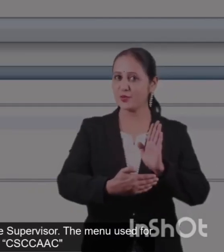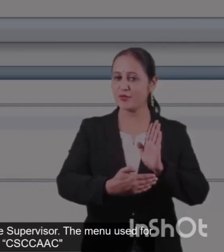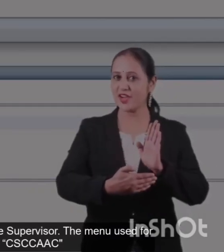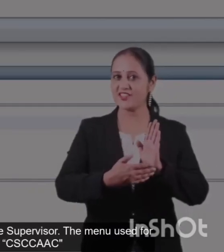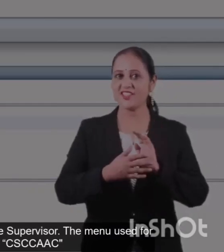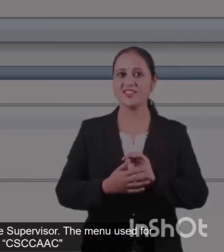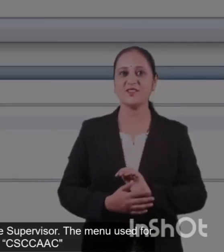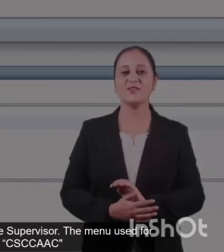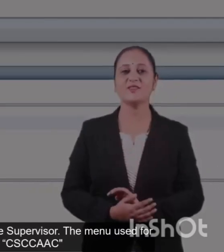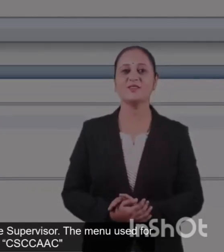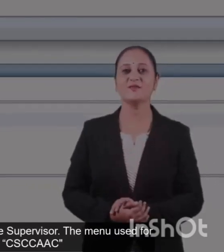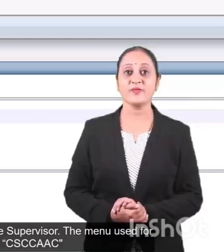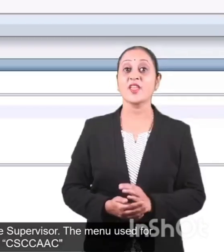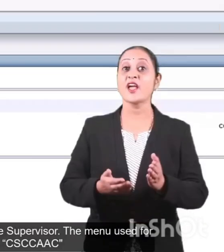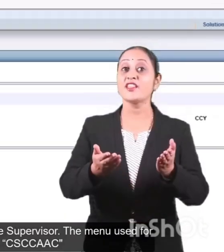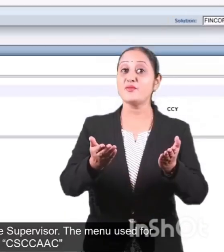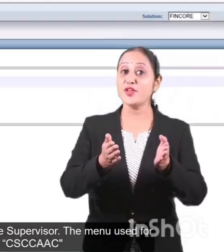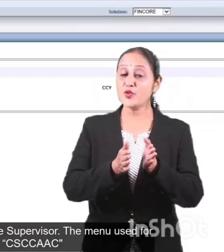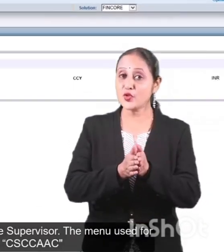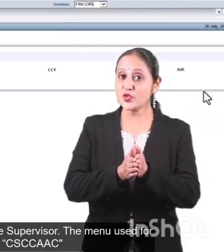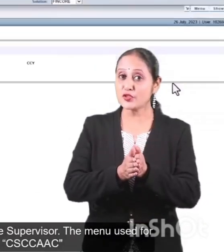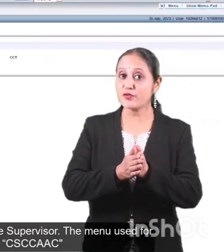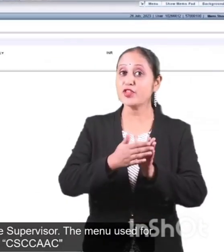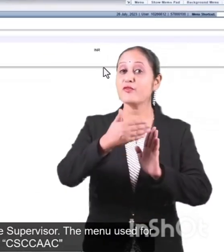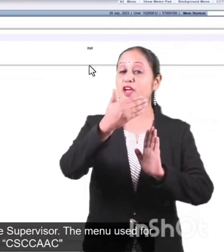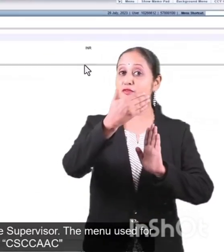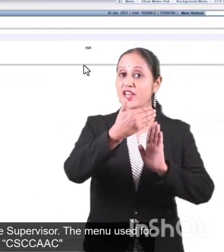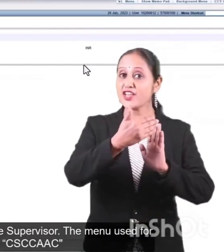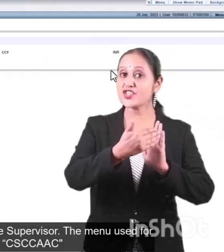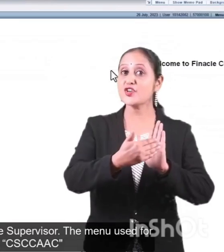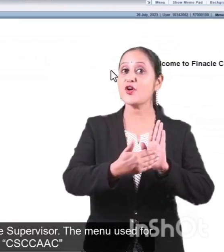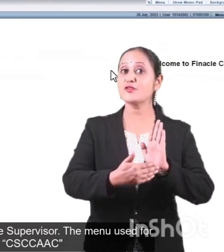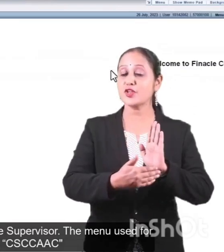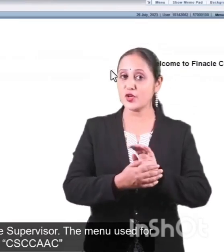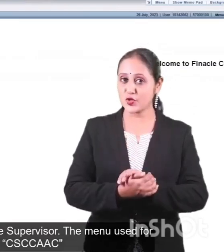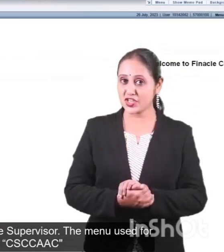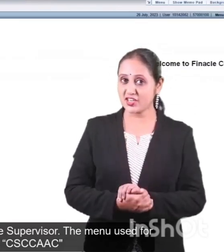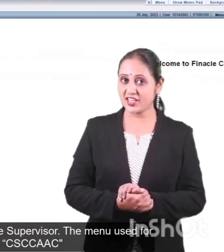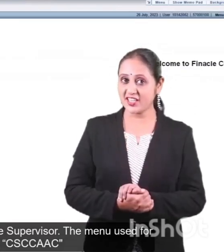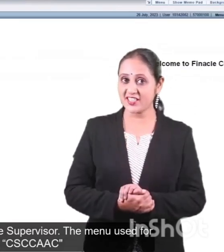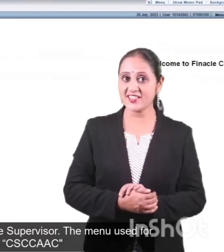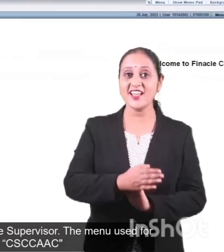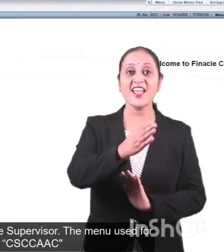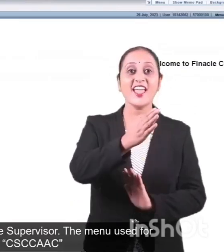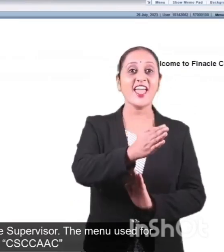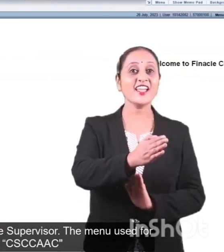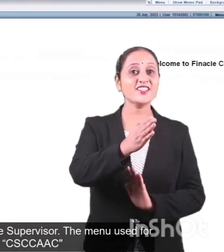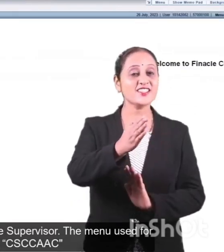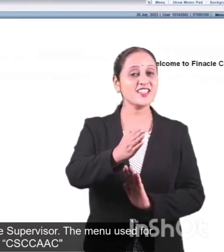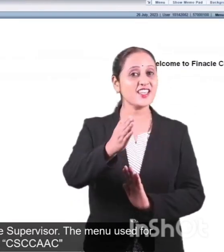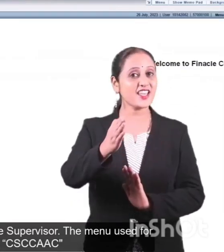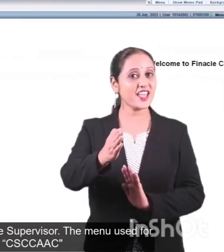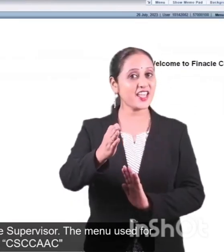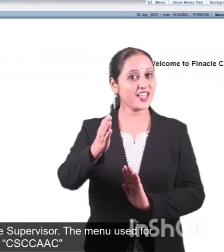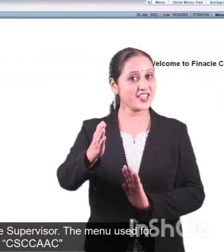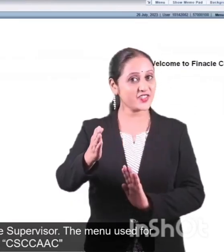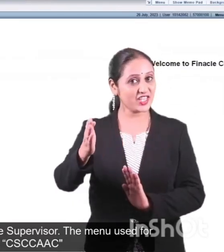be verified by the supervisor. The menu used for the verification of the closure